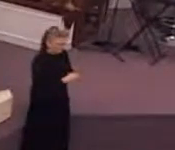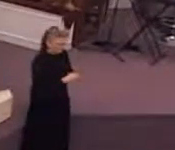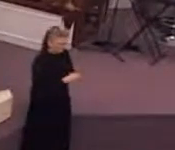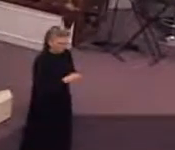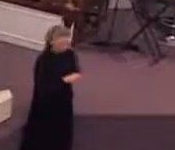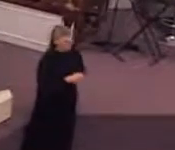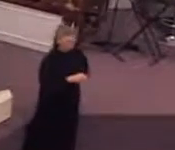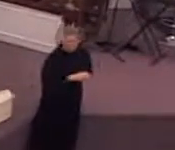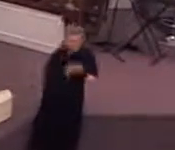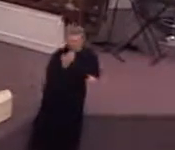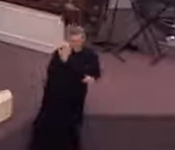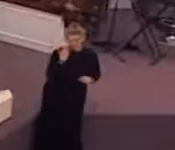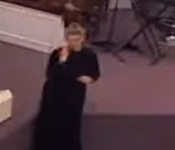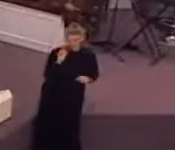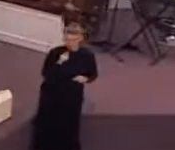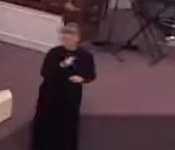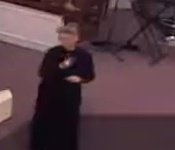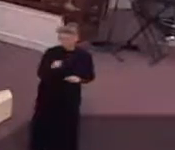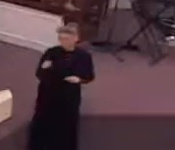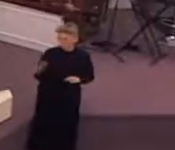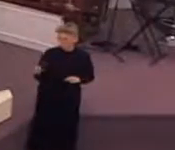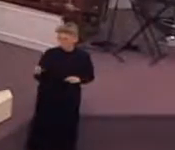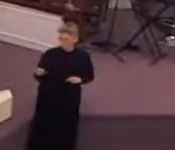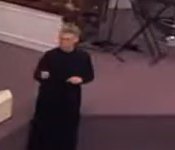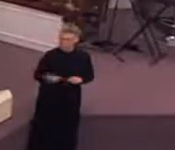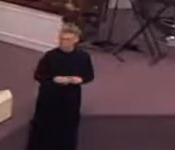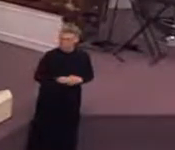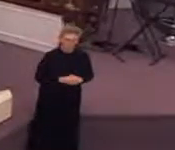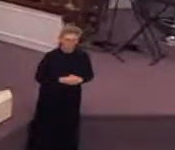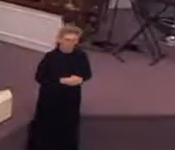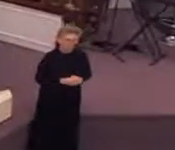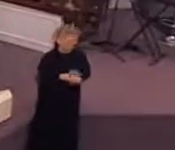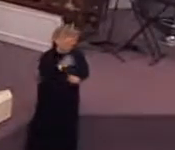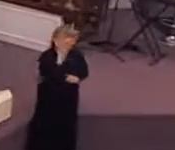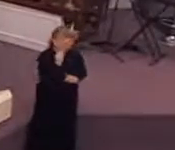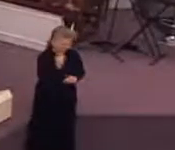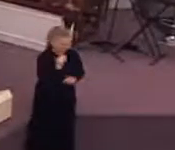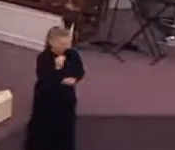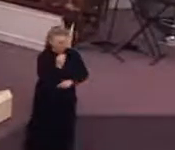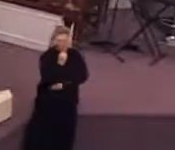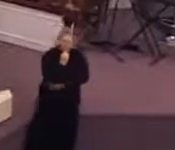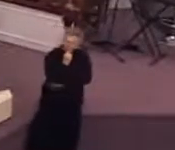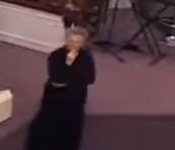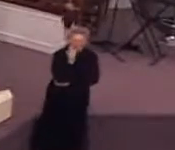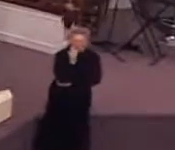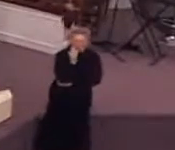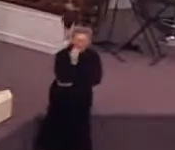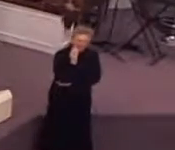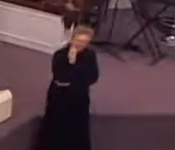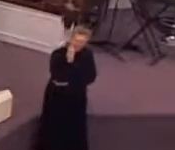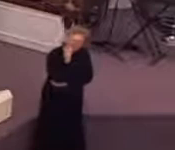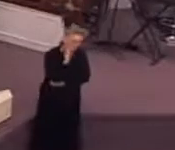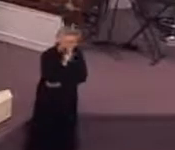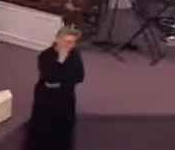I don't know if any of you have ever been to that place to say, you know, I really need to go on a diet.